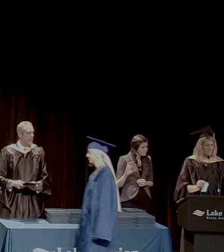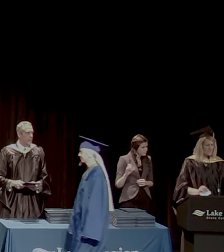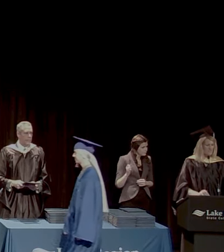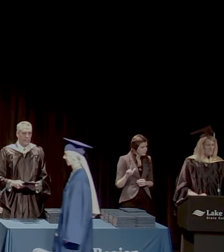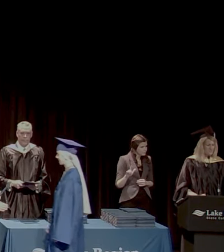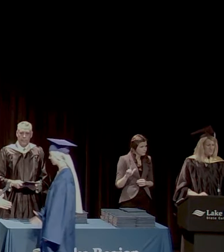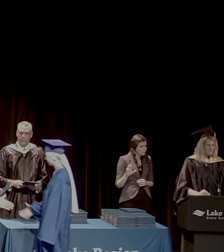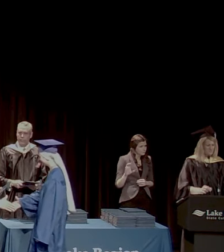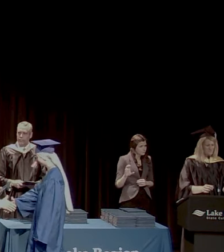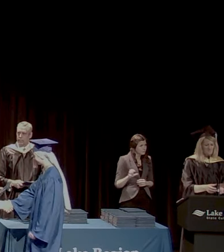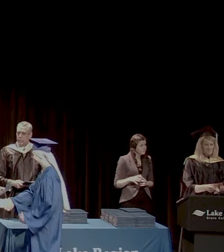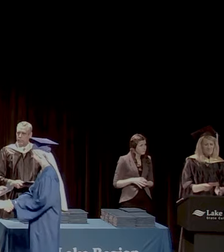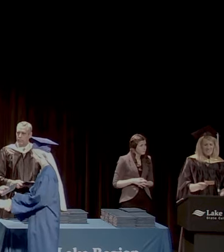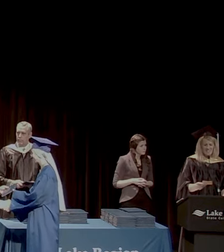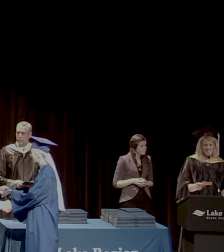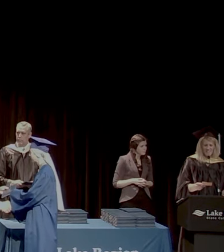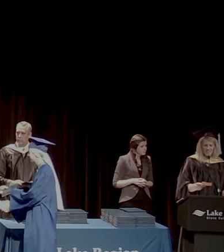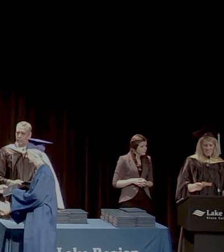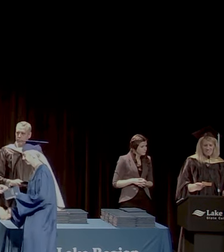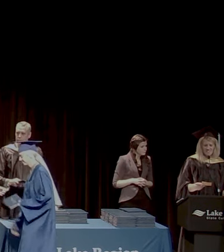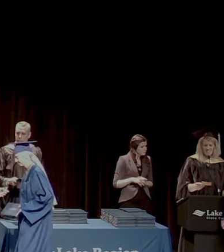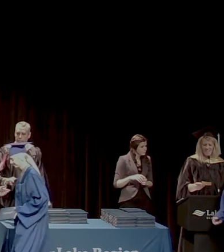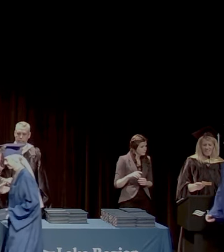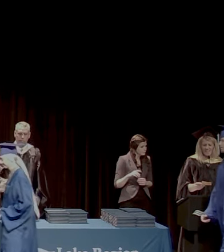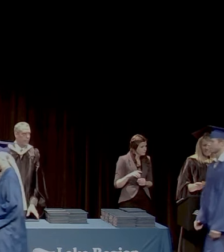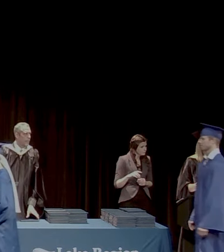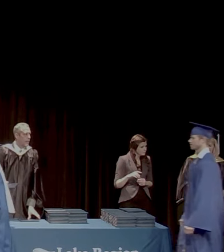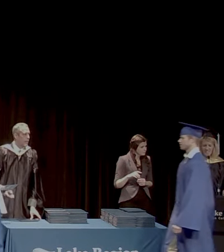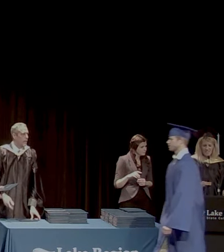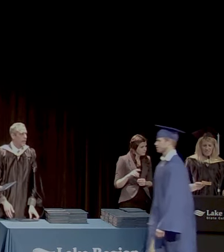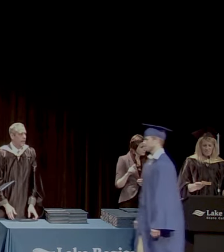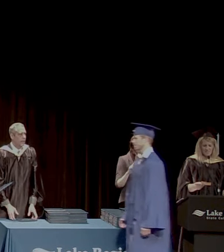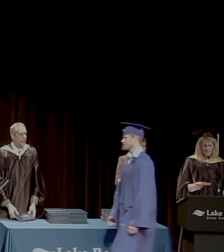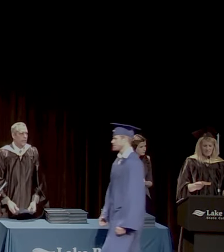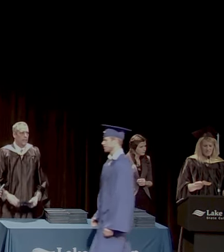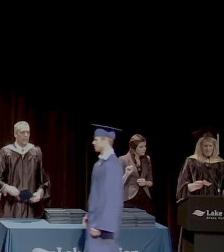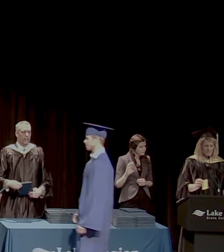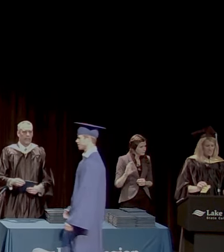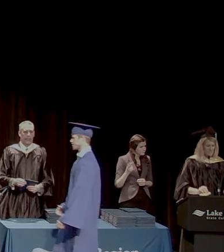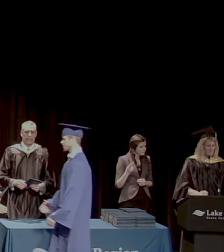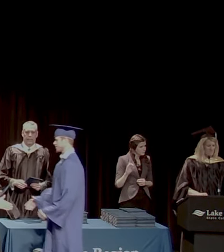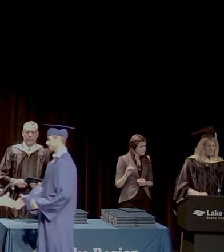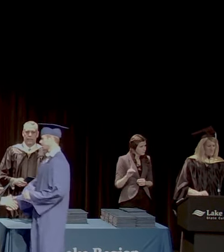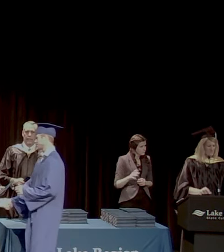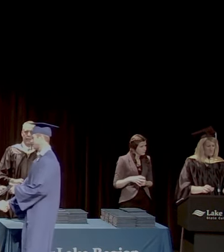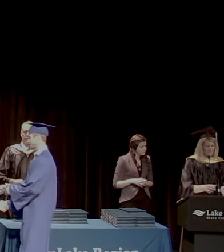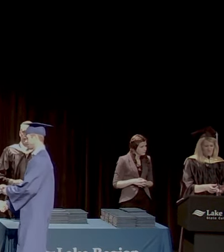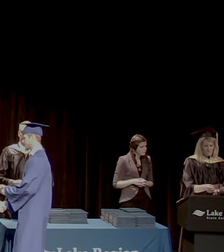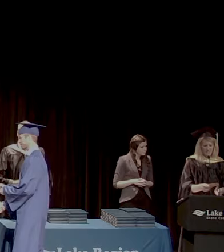Liberal Arts. Zach Dolan, Associate in Arts, Business Administration.